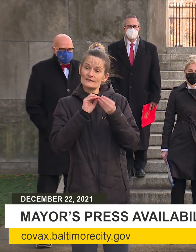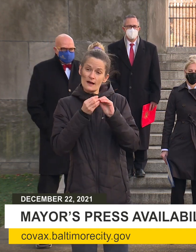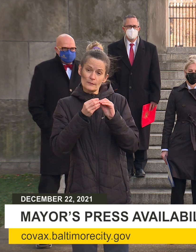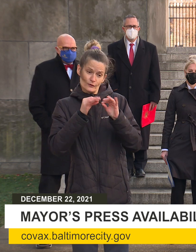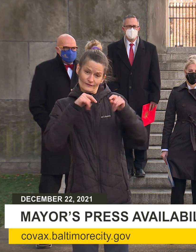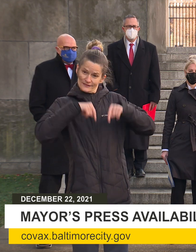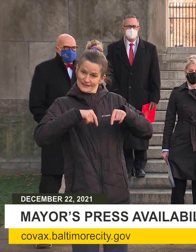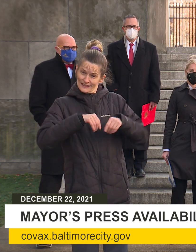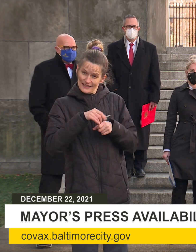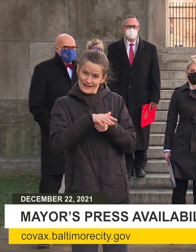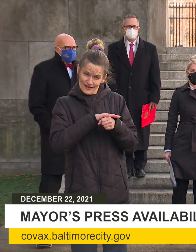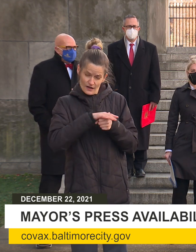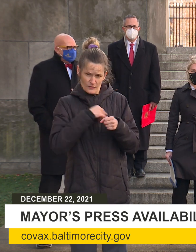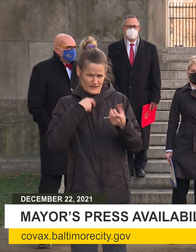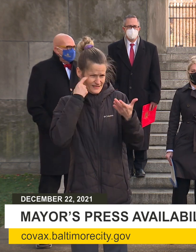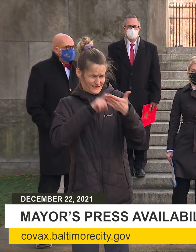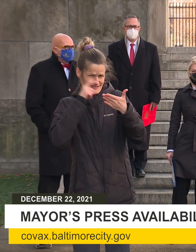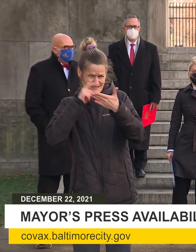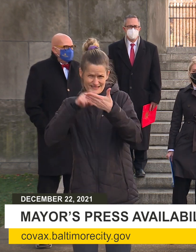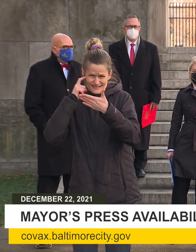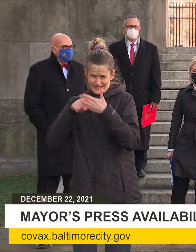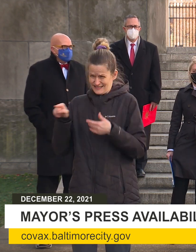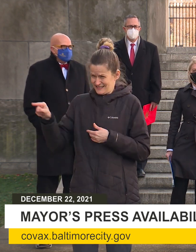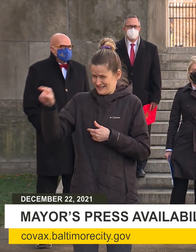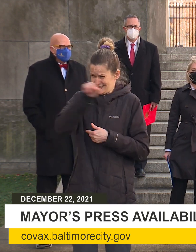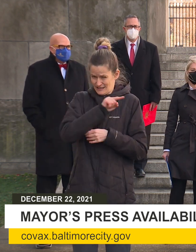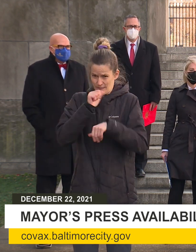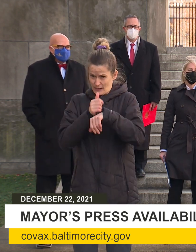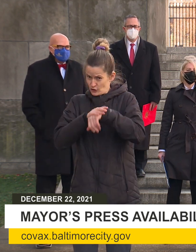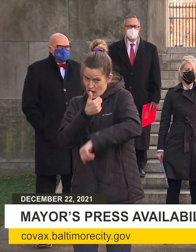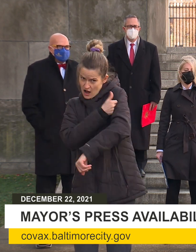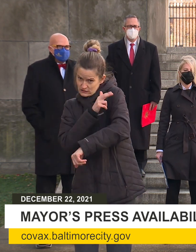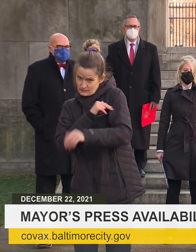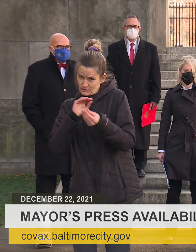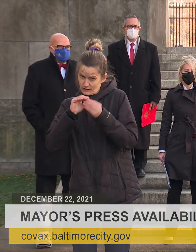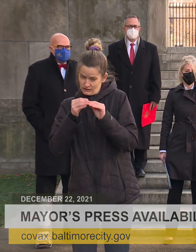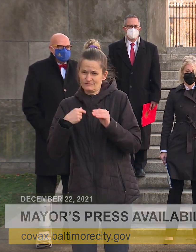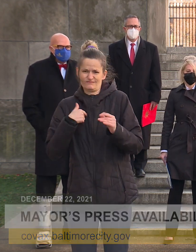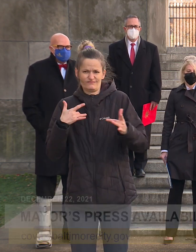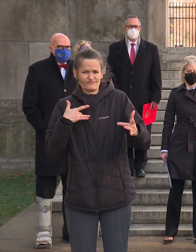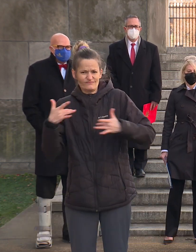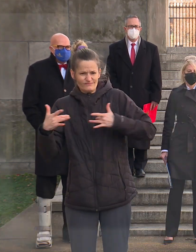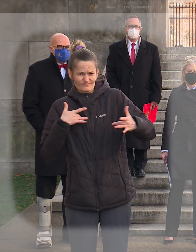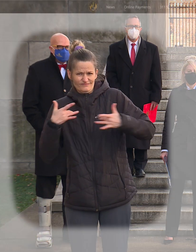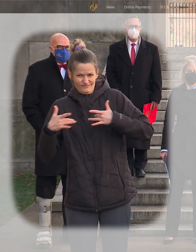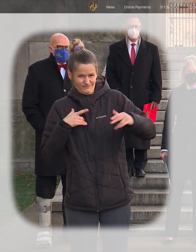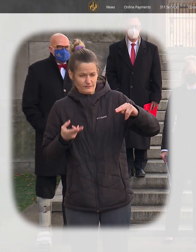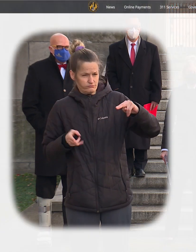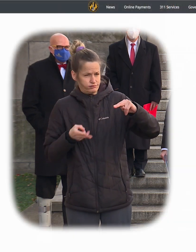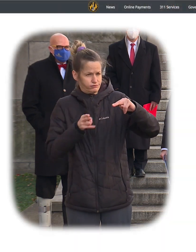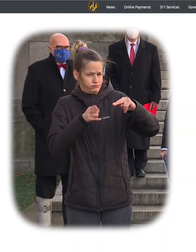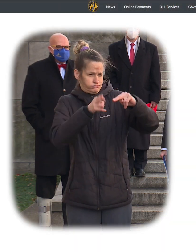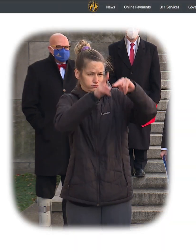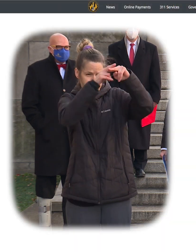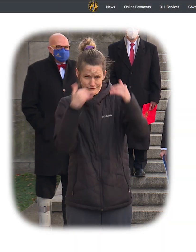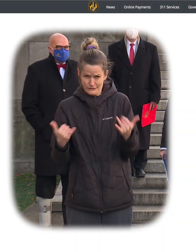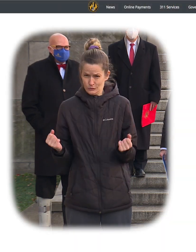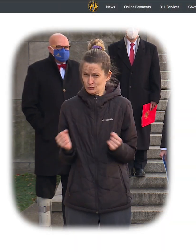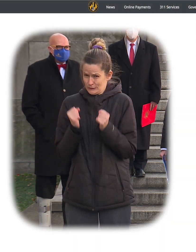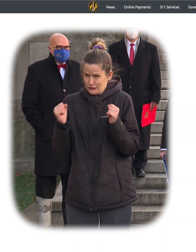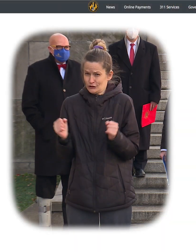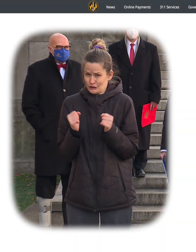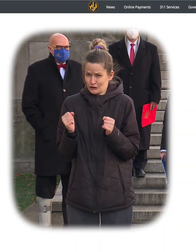in hospitalizations are very concerning for the beginning of a winter surge. As of December 21st, hospitals